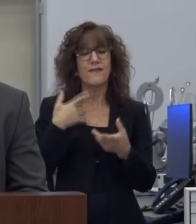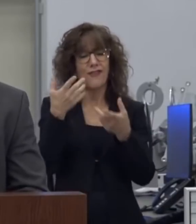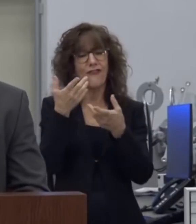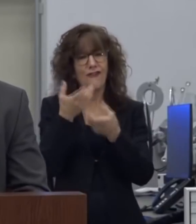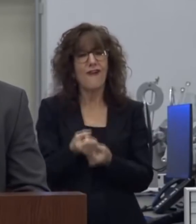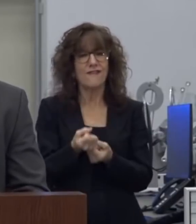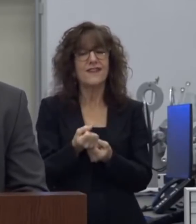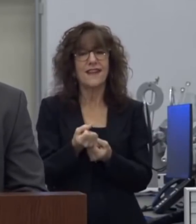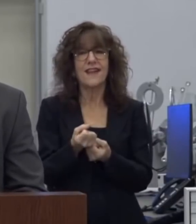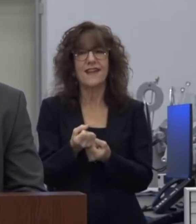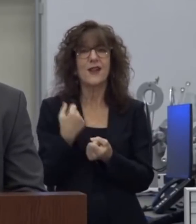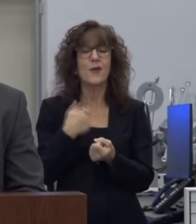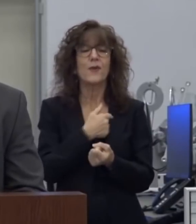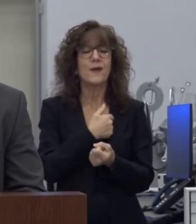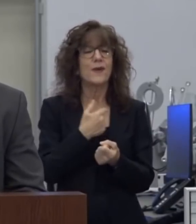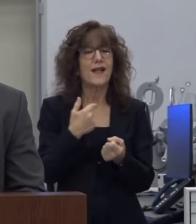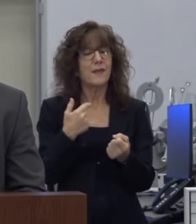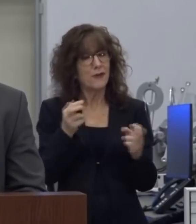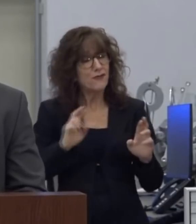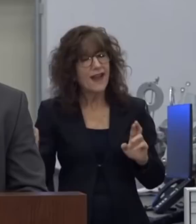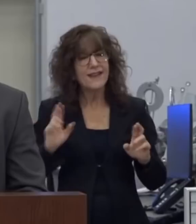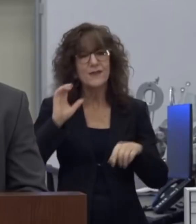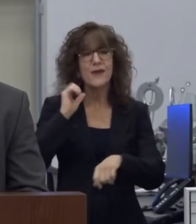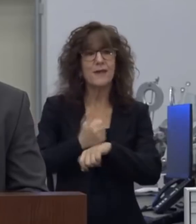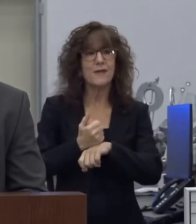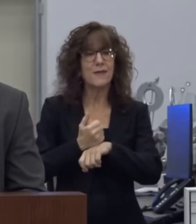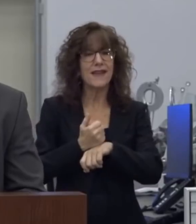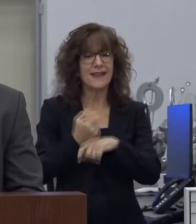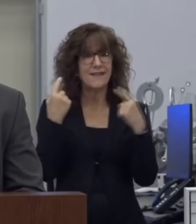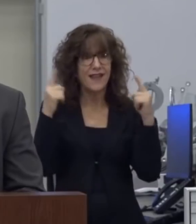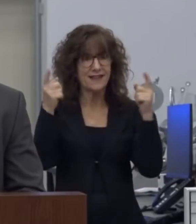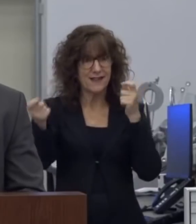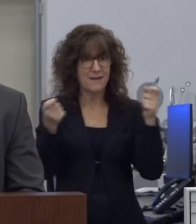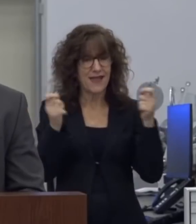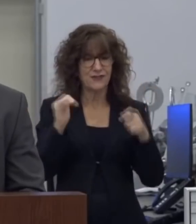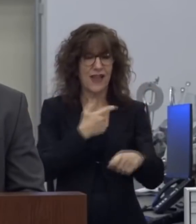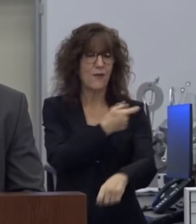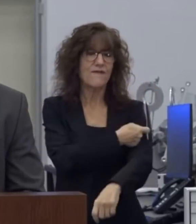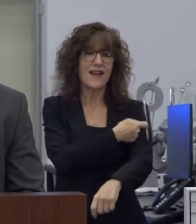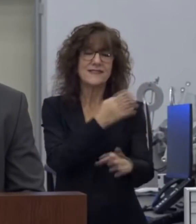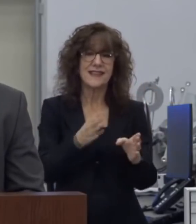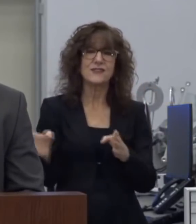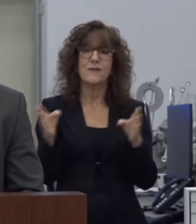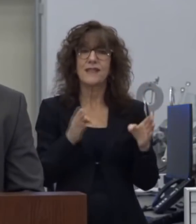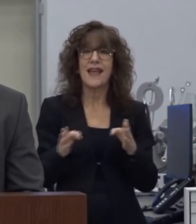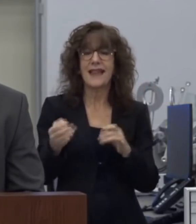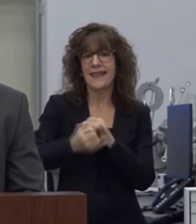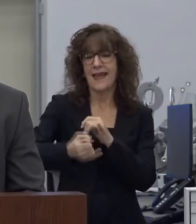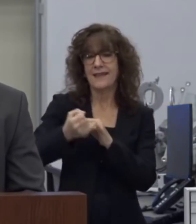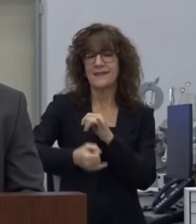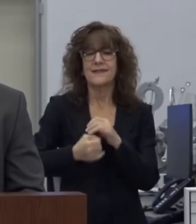we will be well equipped and ready to implement and effectively manage our vaccination plan.